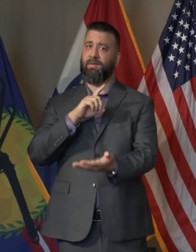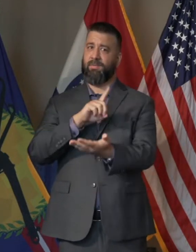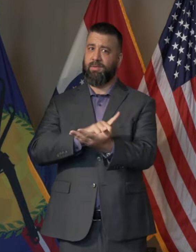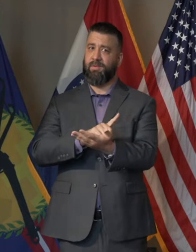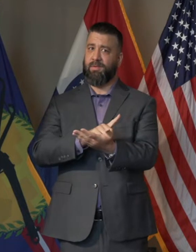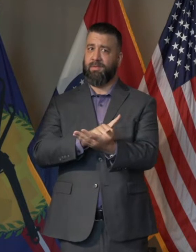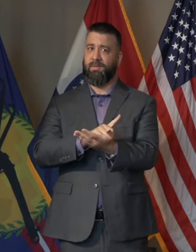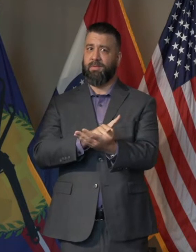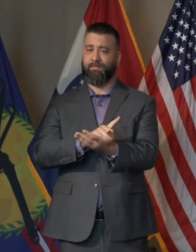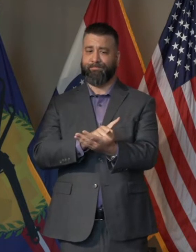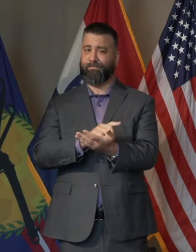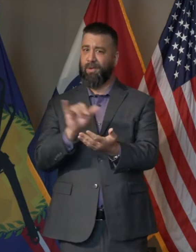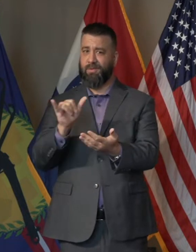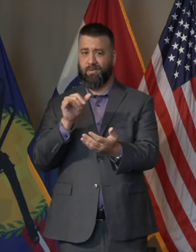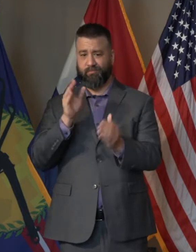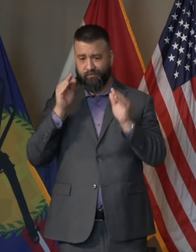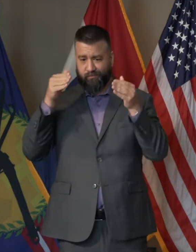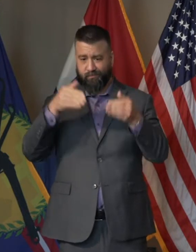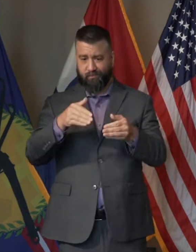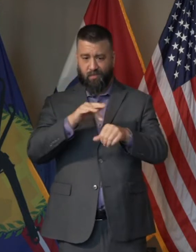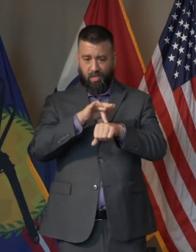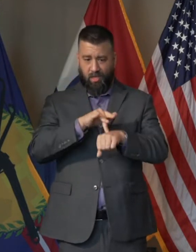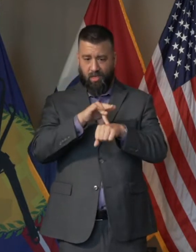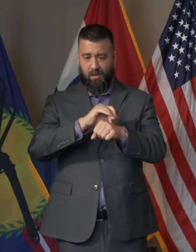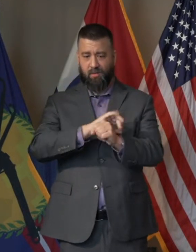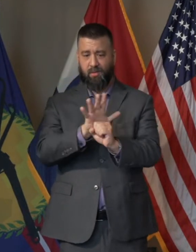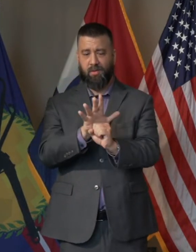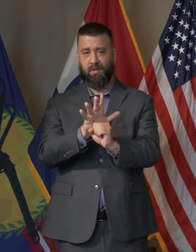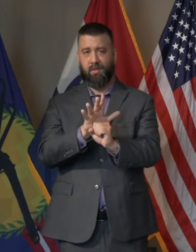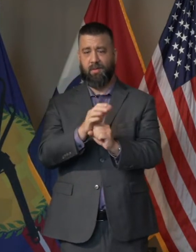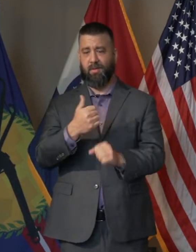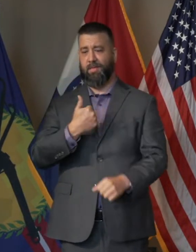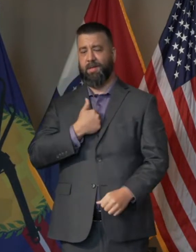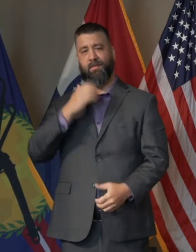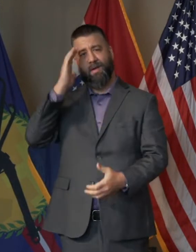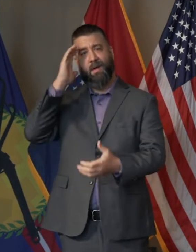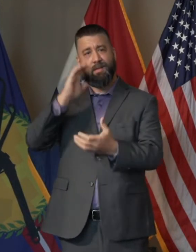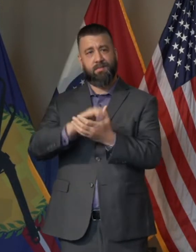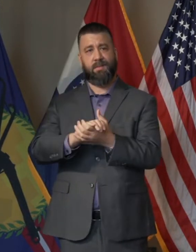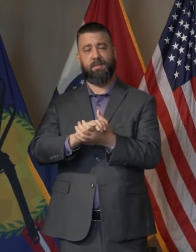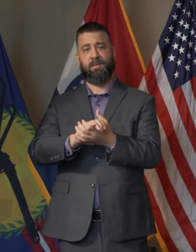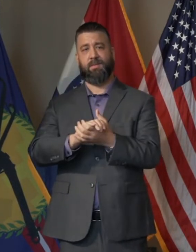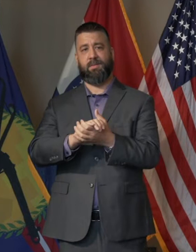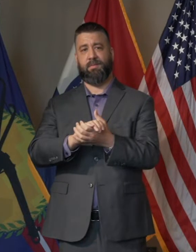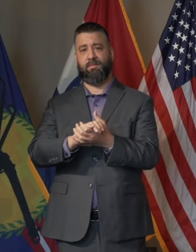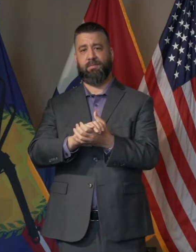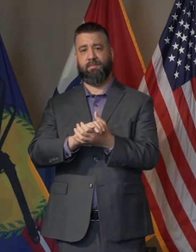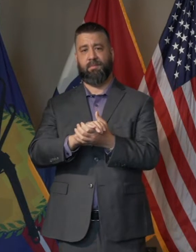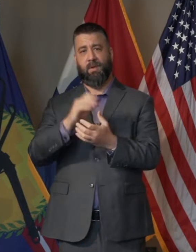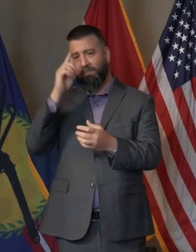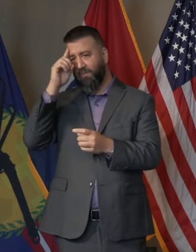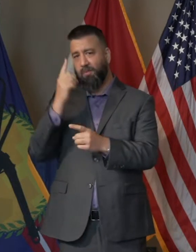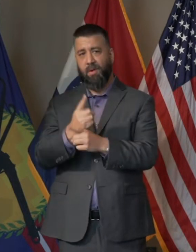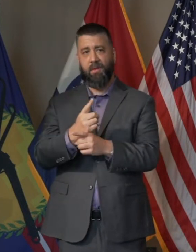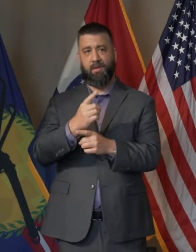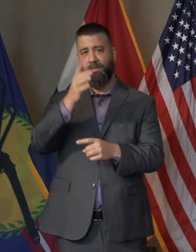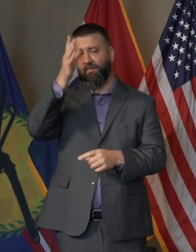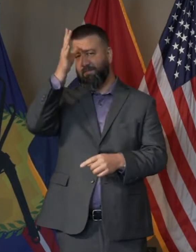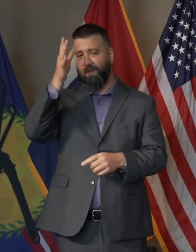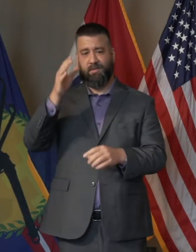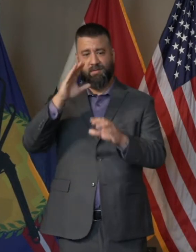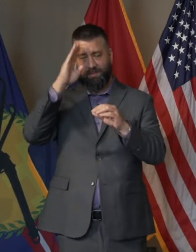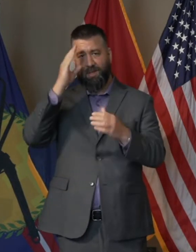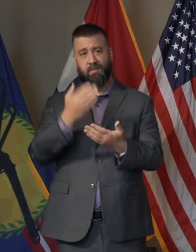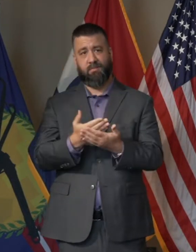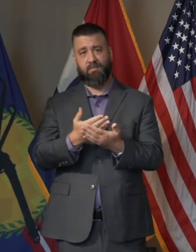about anything else. As a husband, as a sibling, as a father, and as a son,